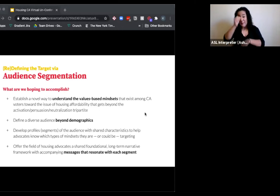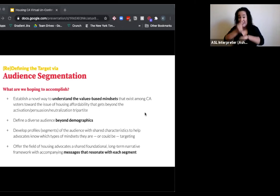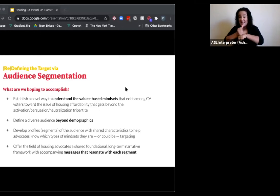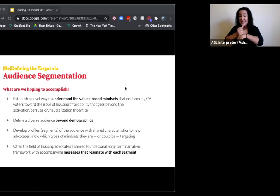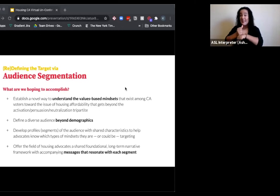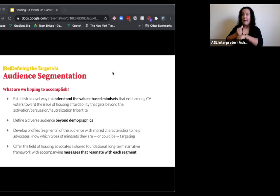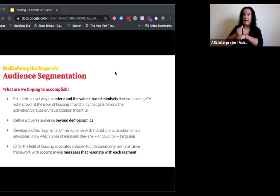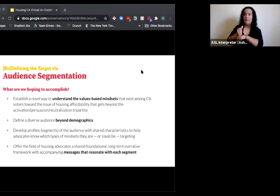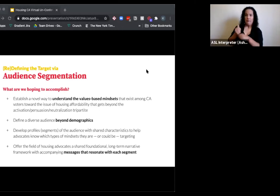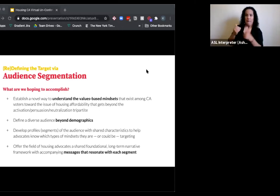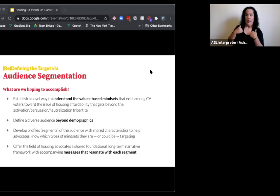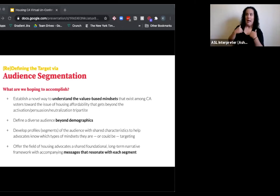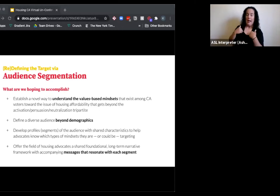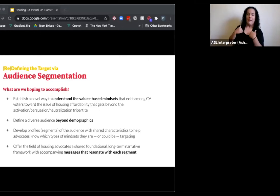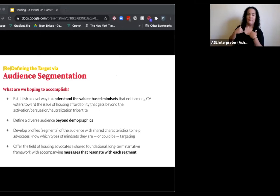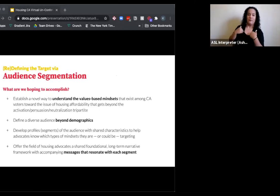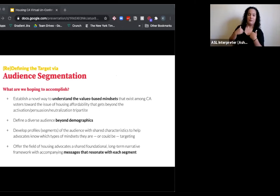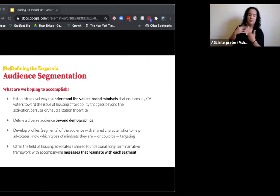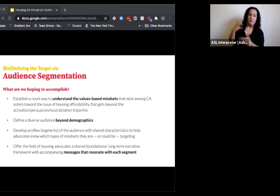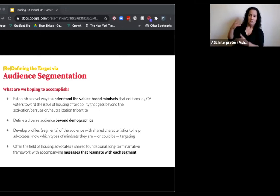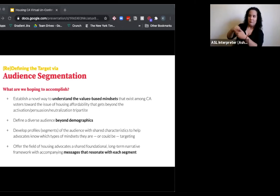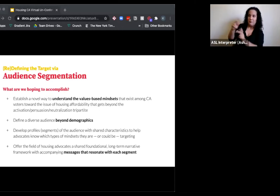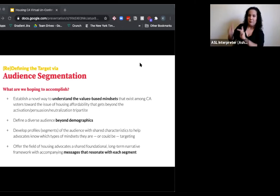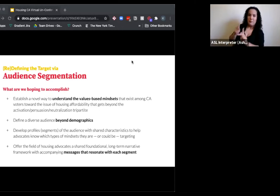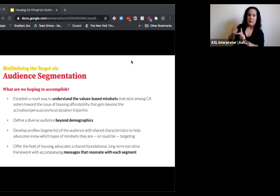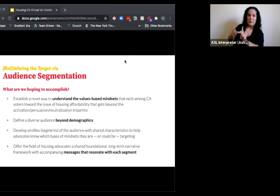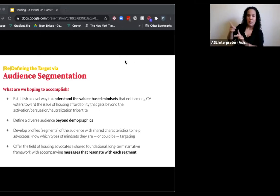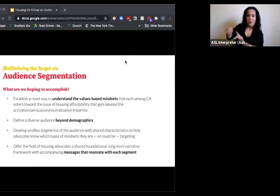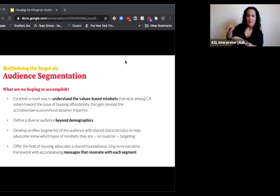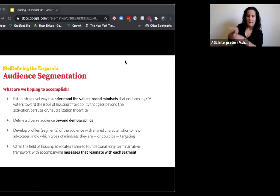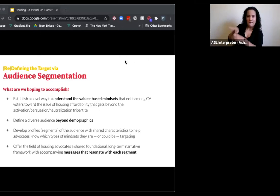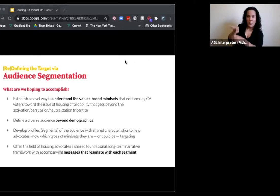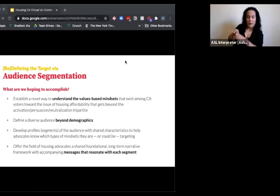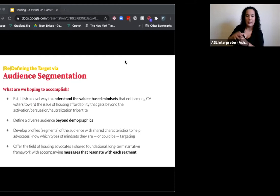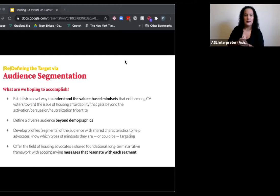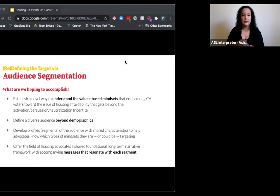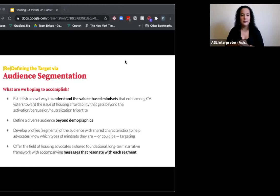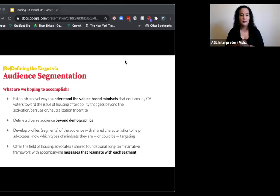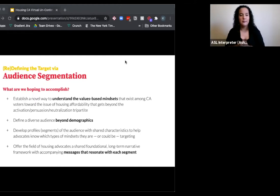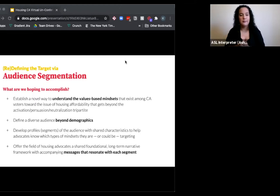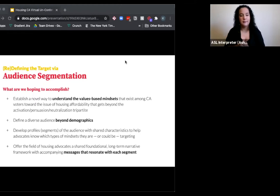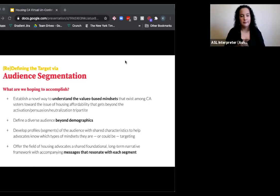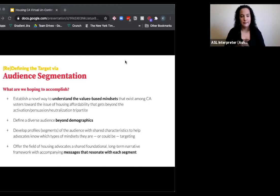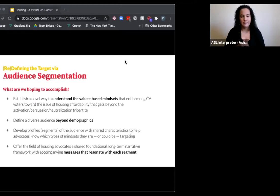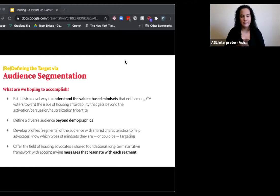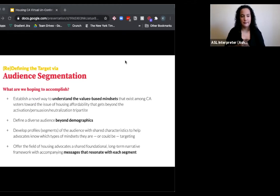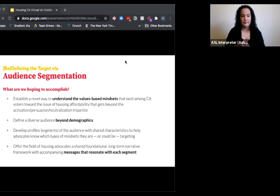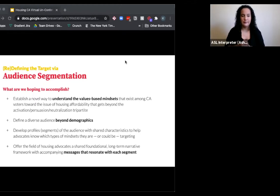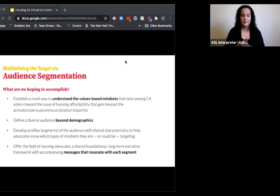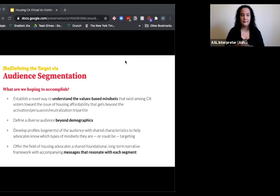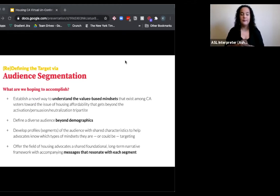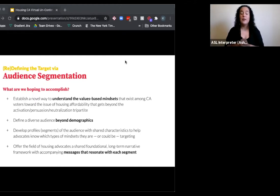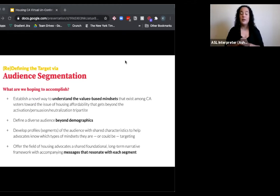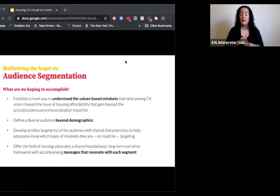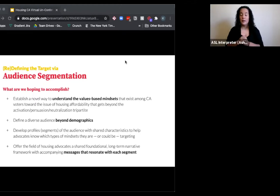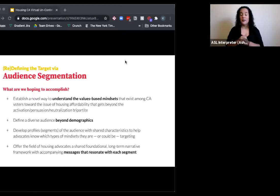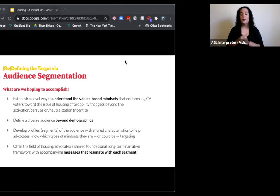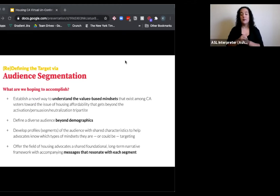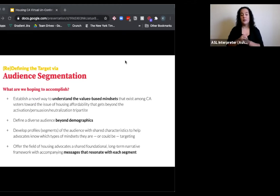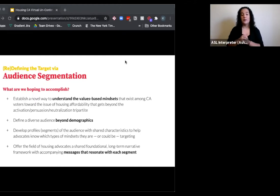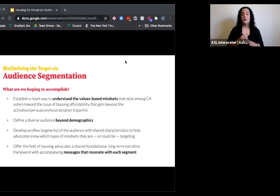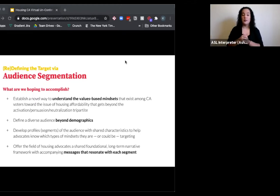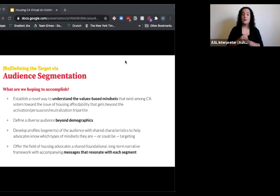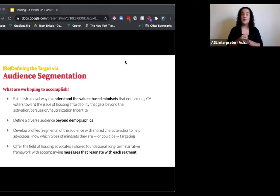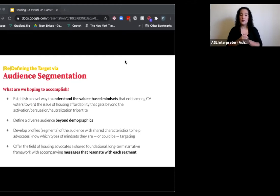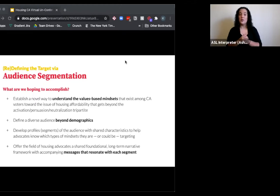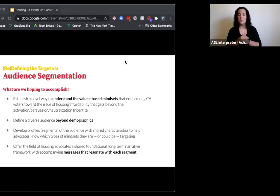voters around the issue of housing affordability. Again, that gets beyond that kind of tripartite, activate, persuade, neutralization